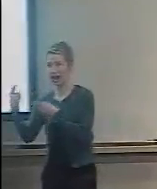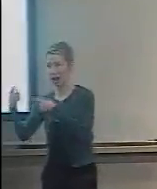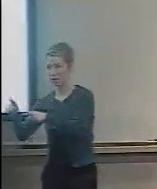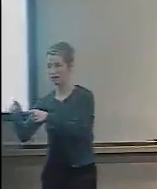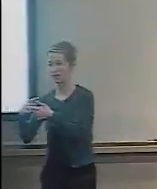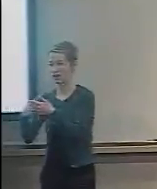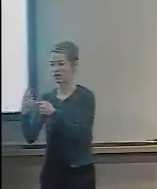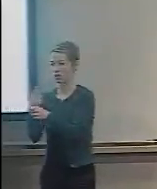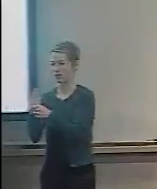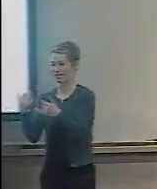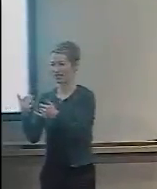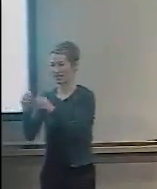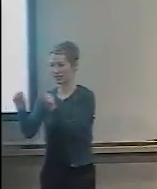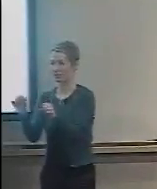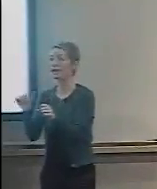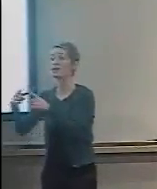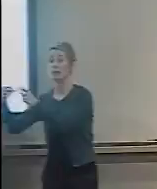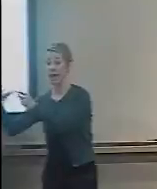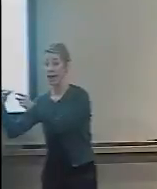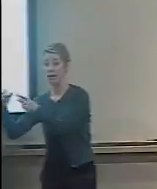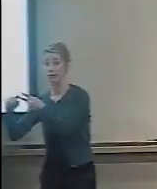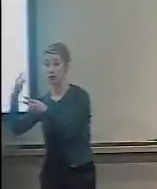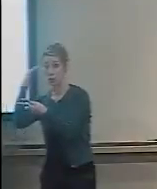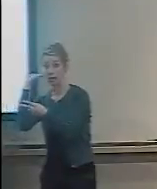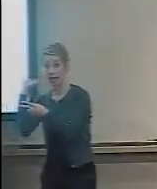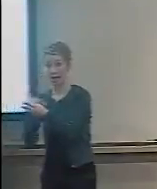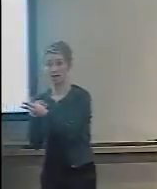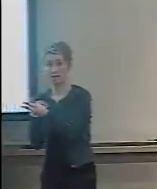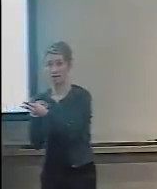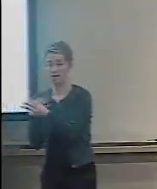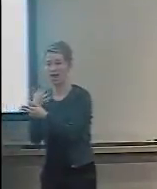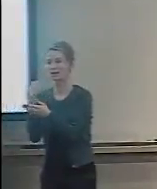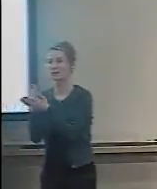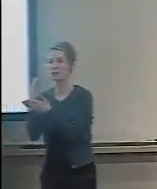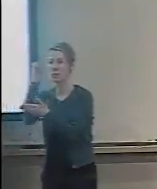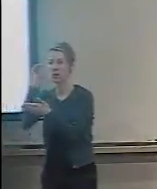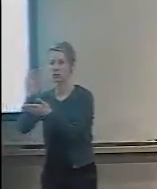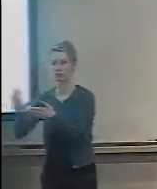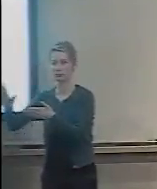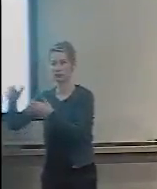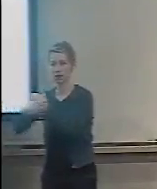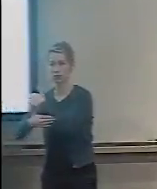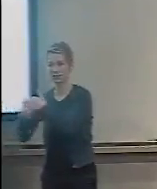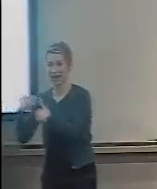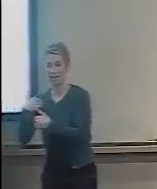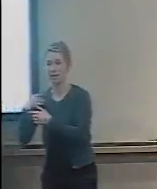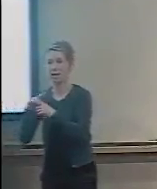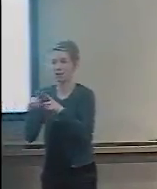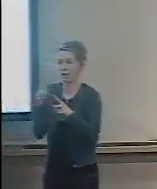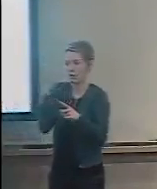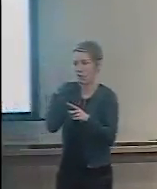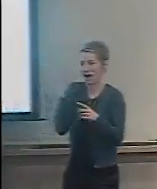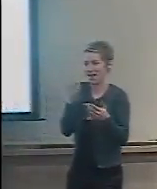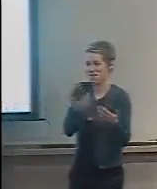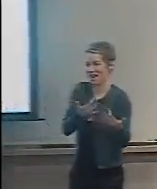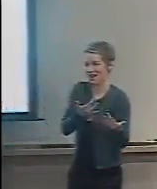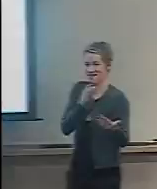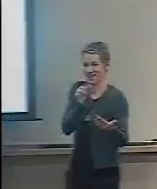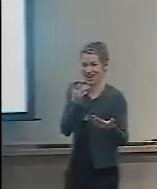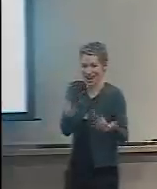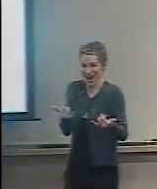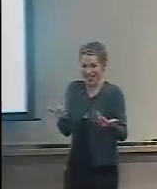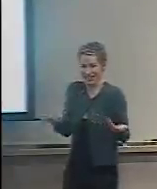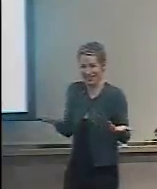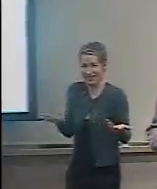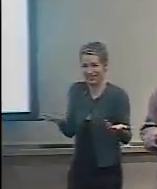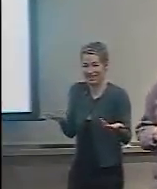systems, for example, in Japan and Korea and in some European countries. But why should we wait? Why not do it now? And